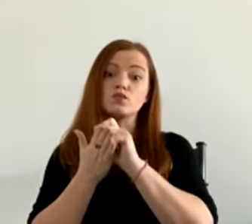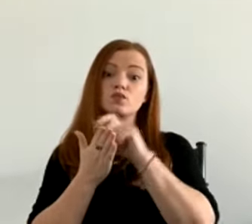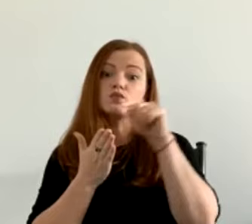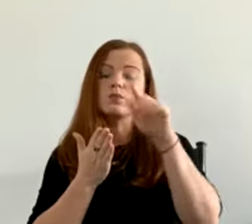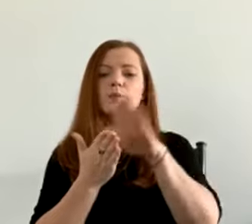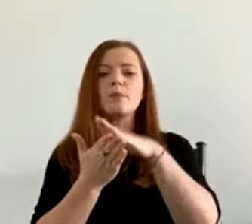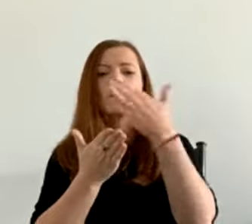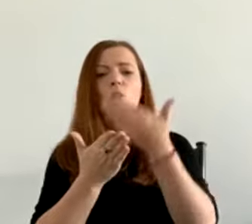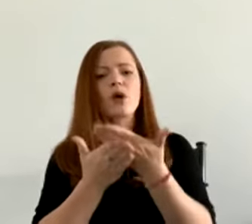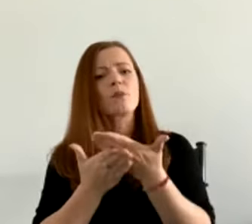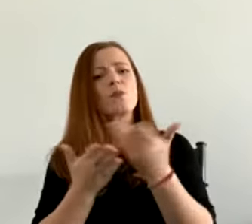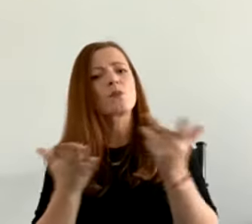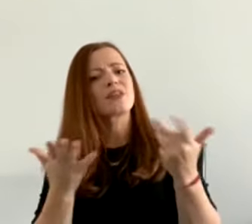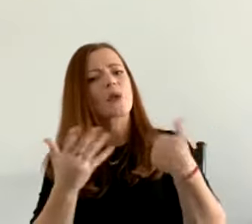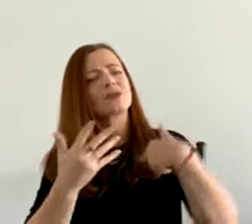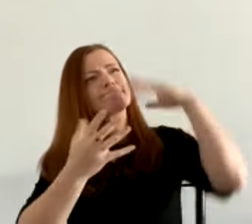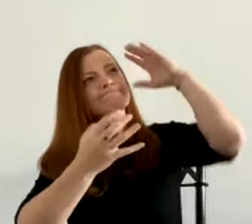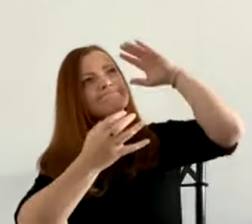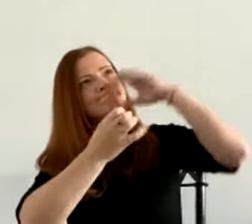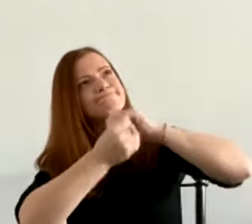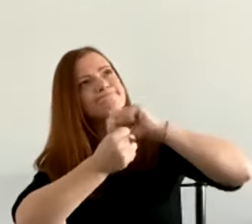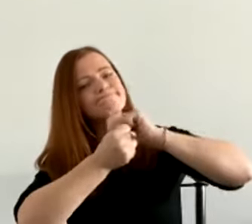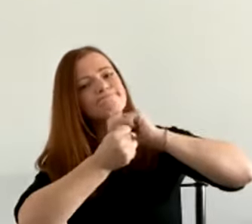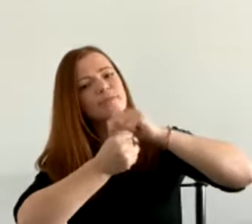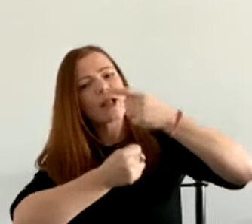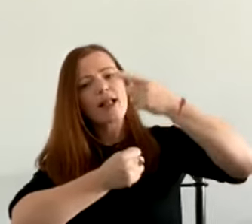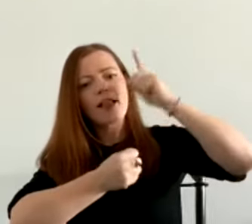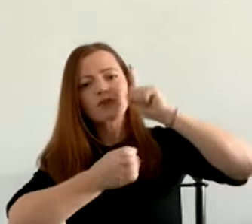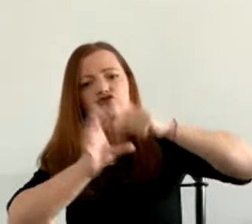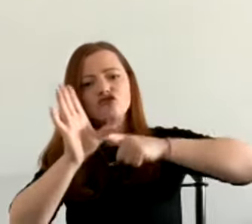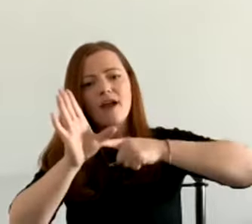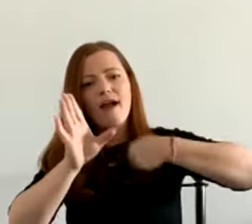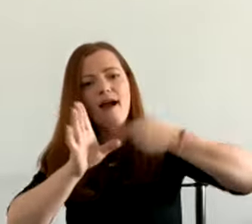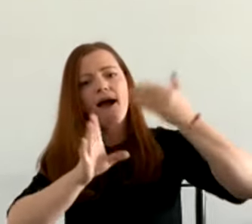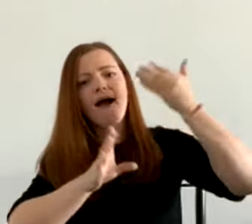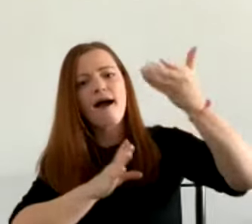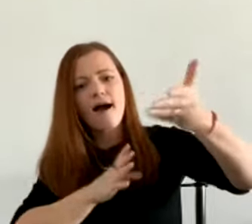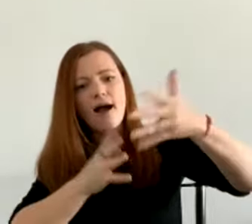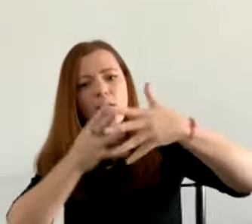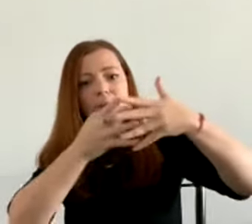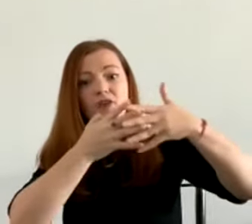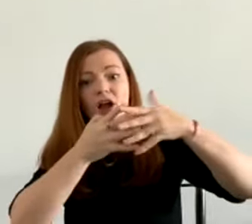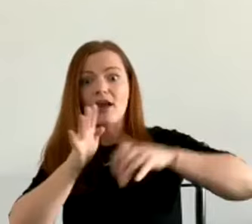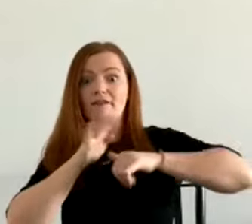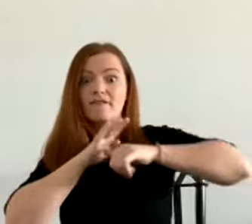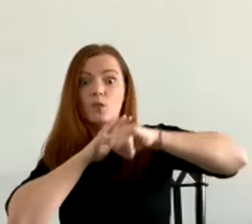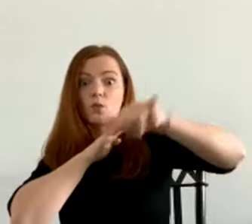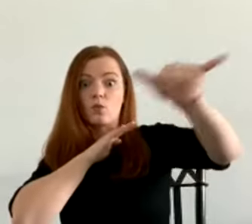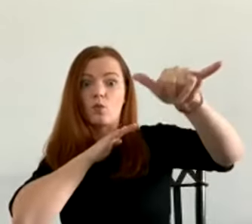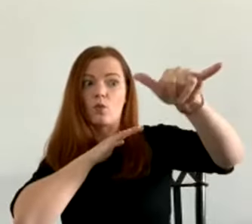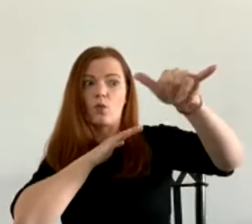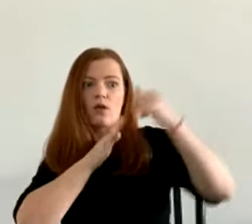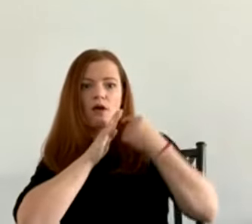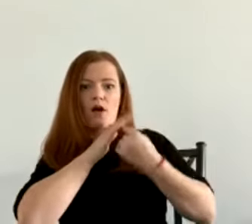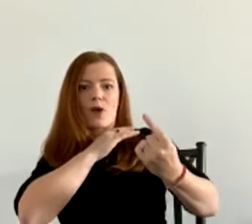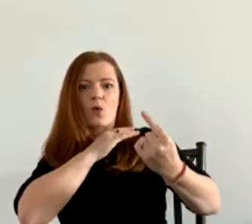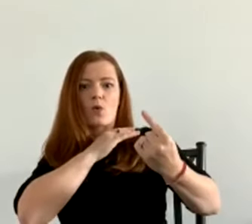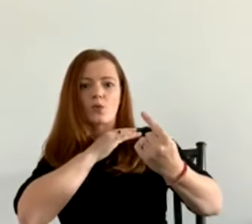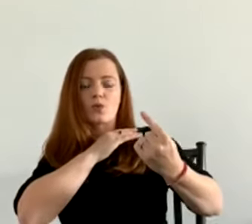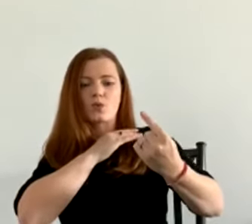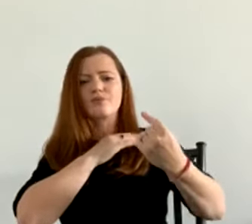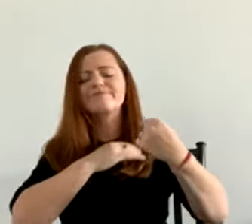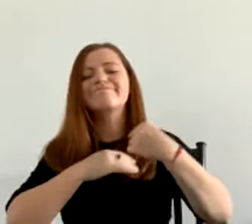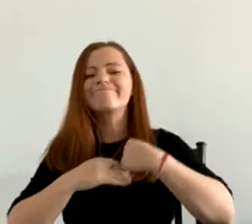I was remembering what it was like when I went to America last year, and I flew out there on my own. And I remembered what it was like